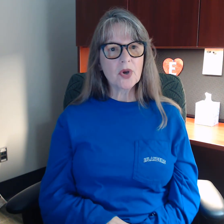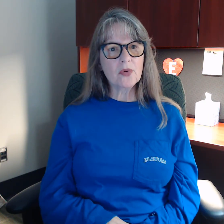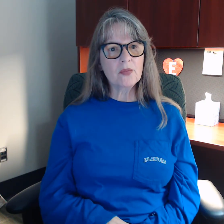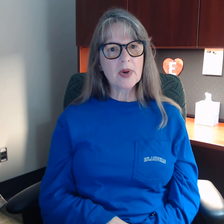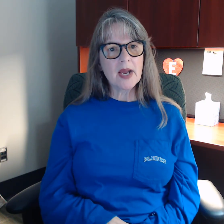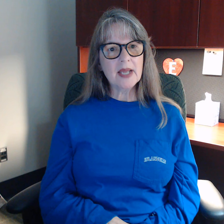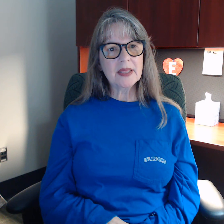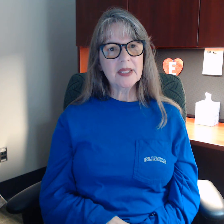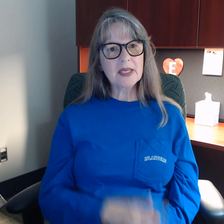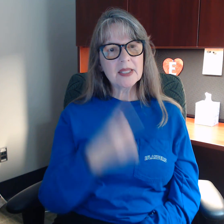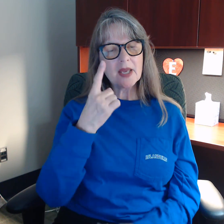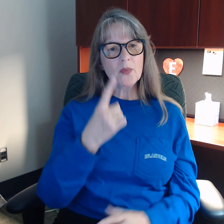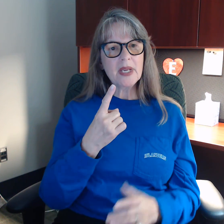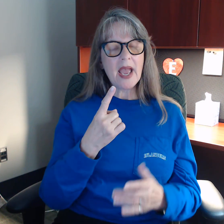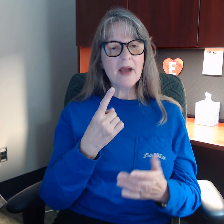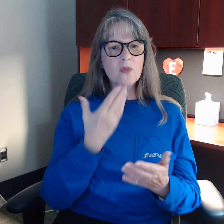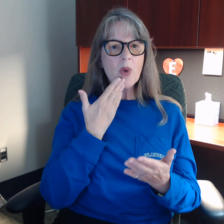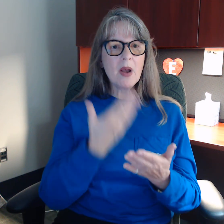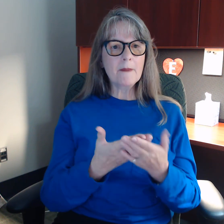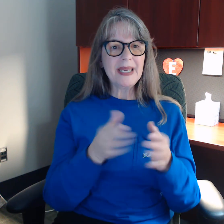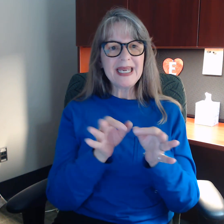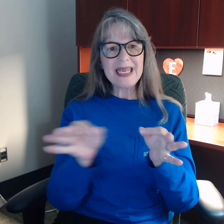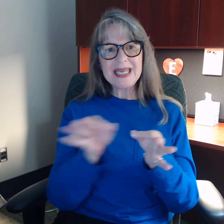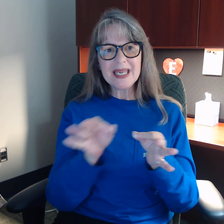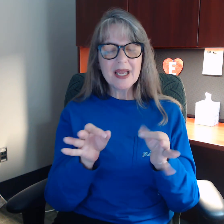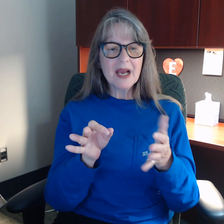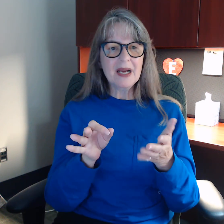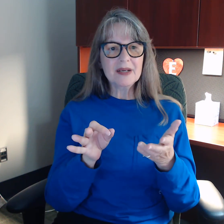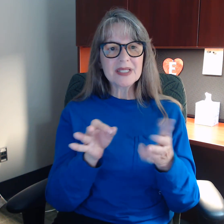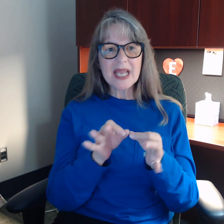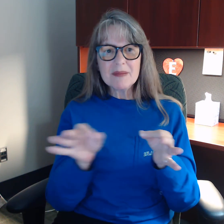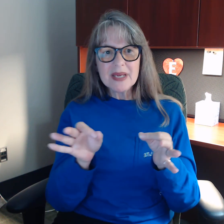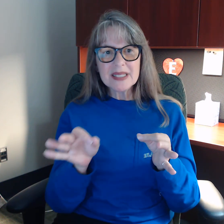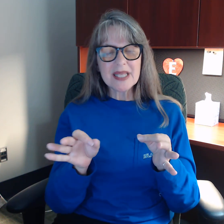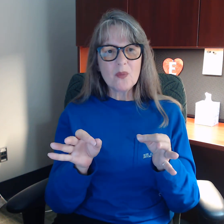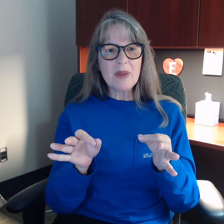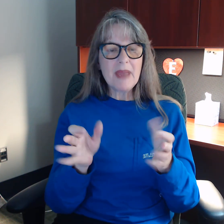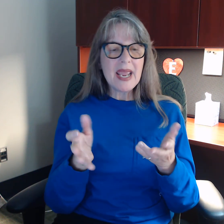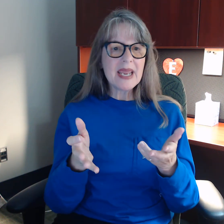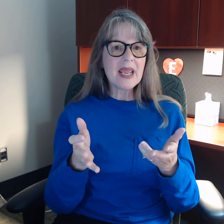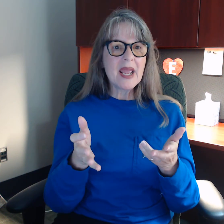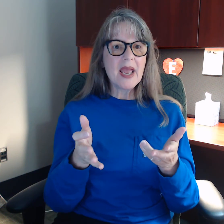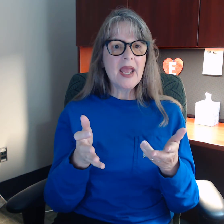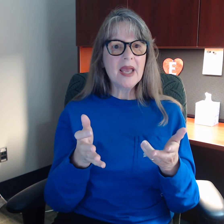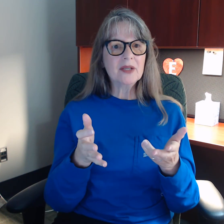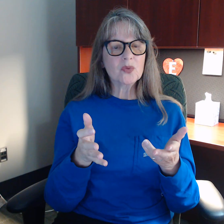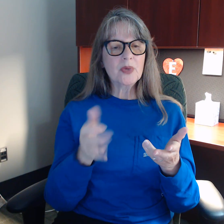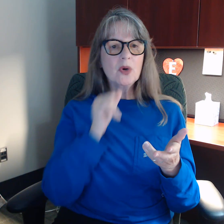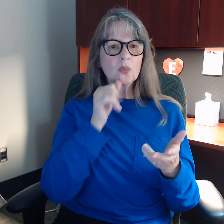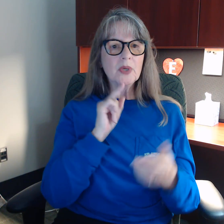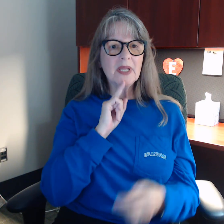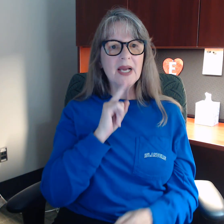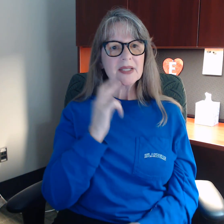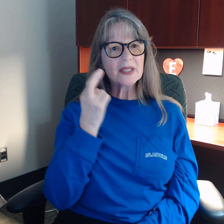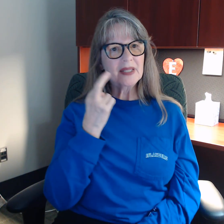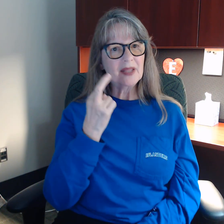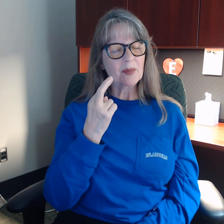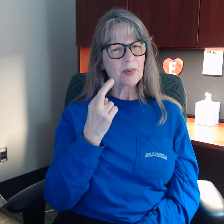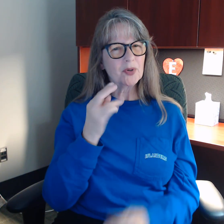So I think that we have well-meaning statements that we make, and we don't realize that the person